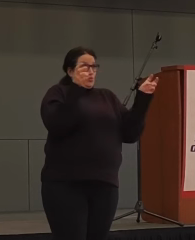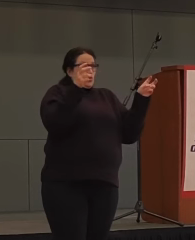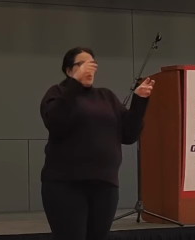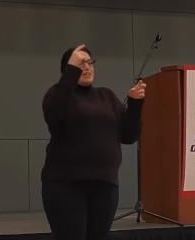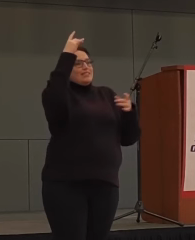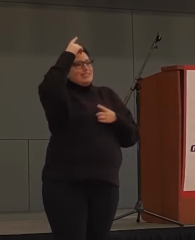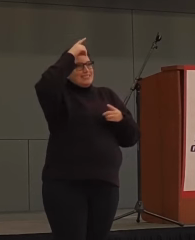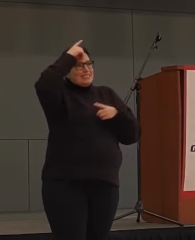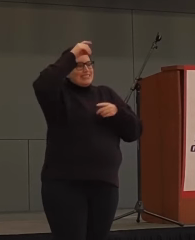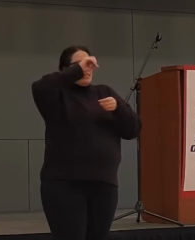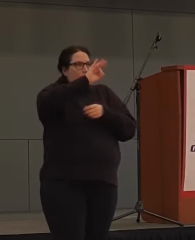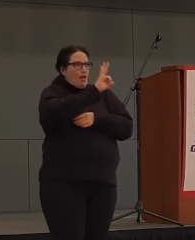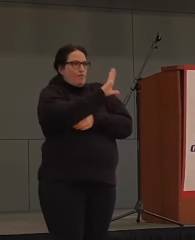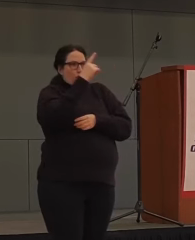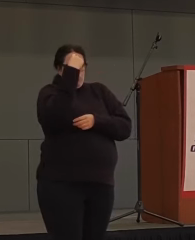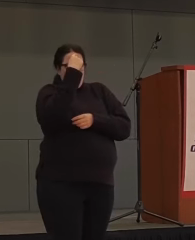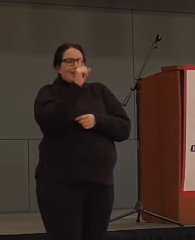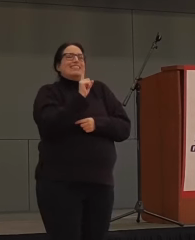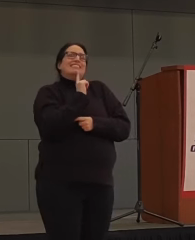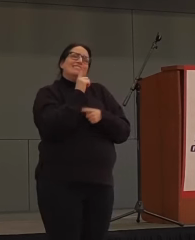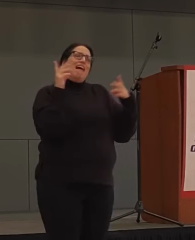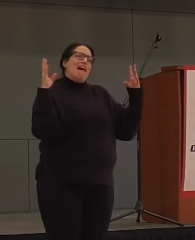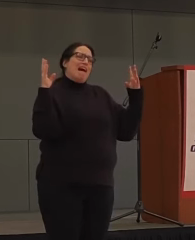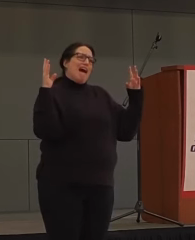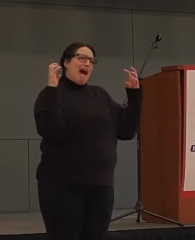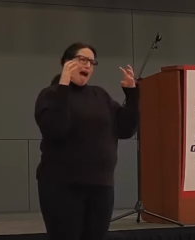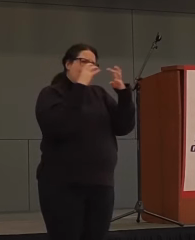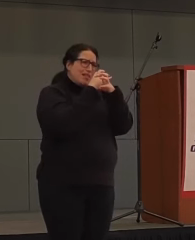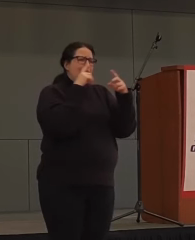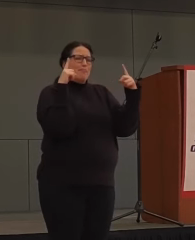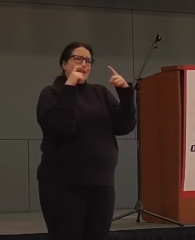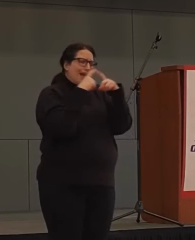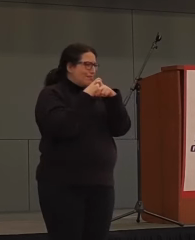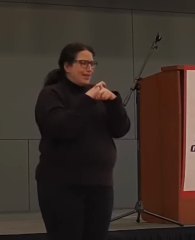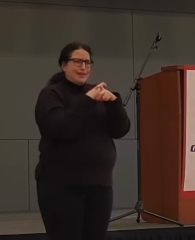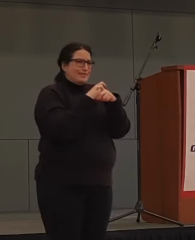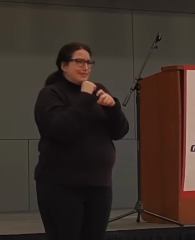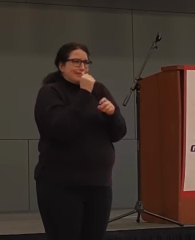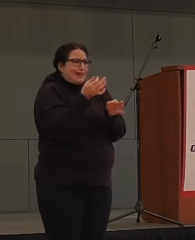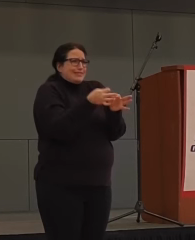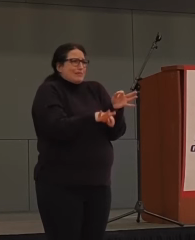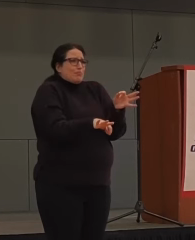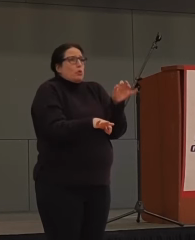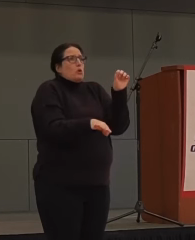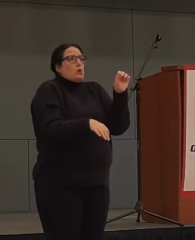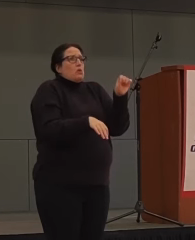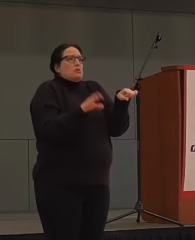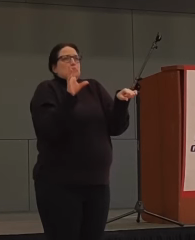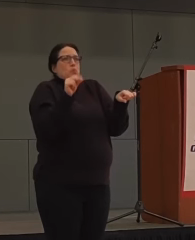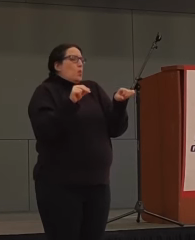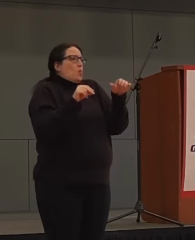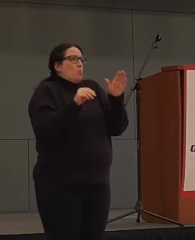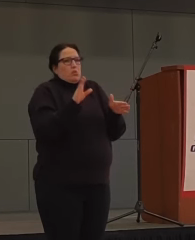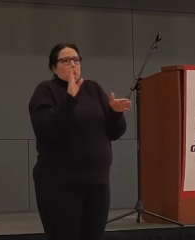Then we have frontal temporal dementias, and I'm going to give you a visual. Frontal,